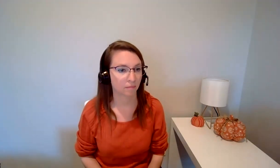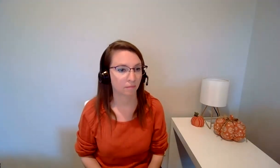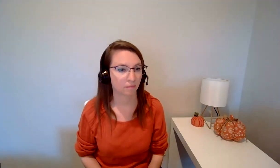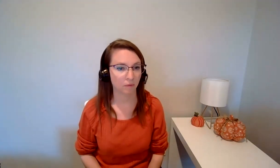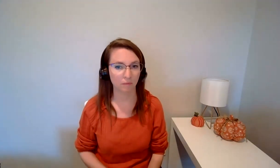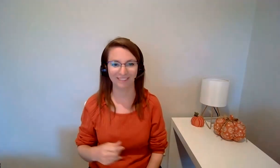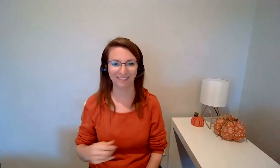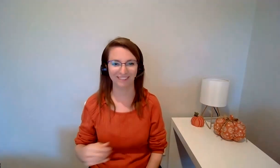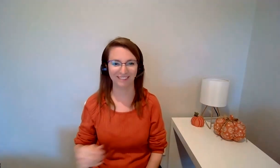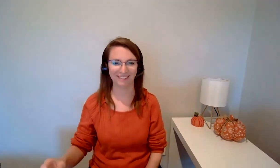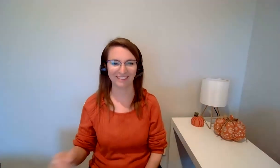Oh,